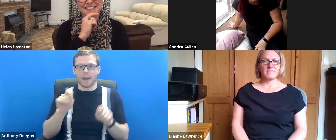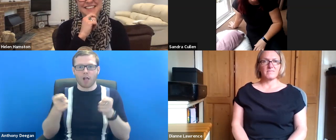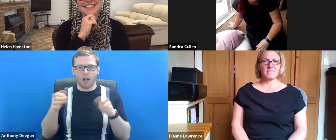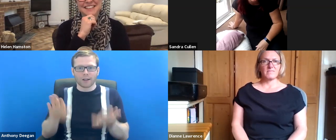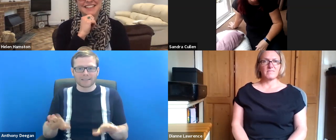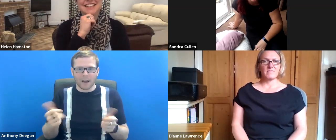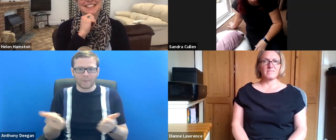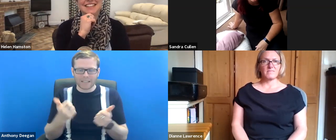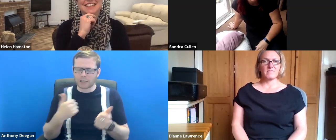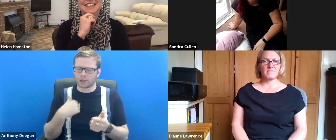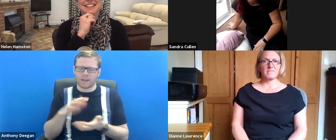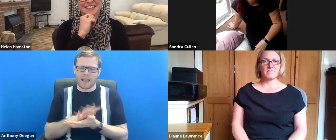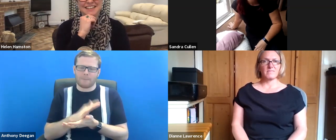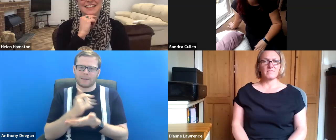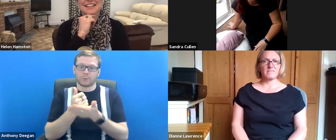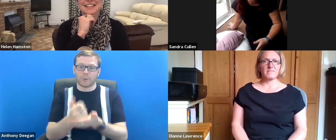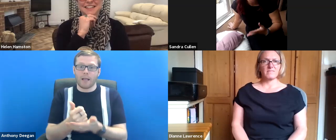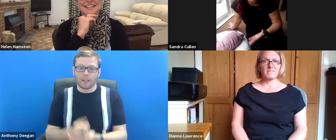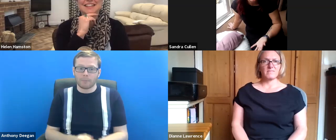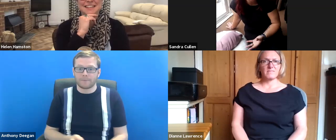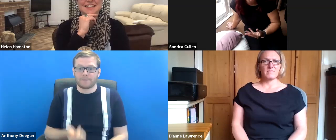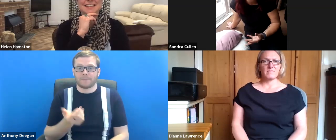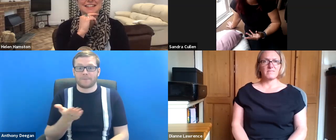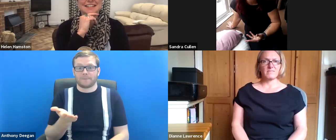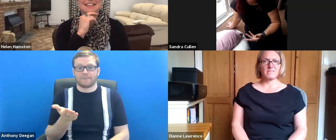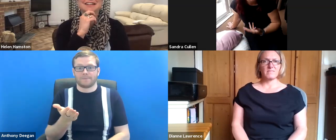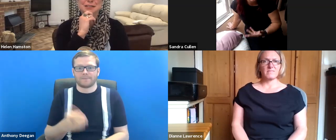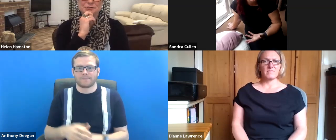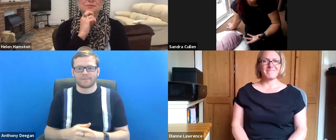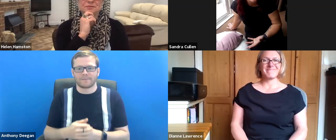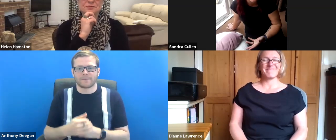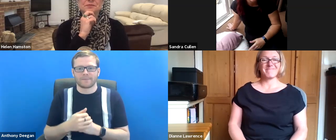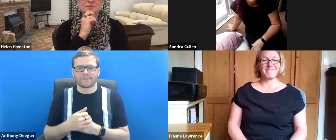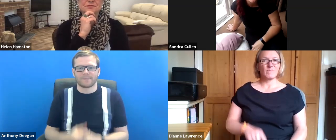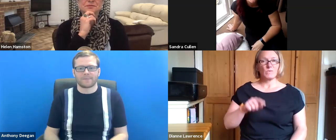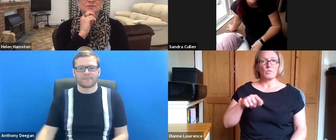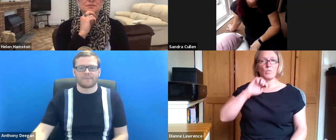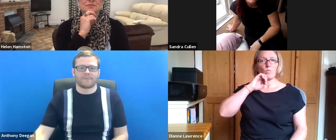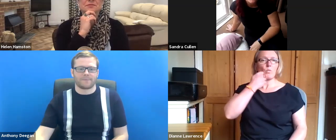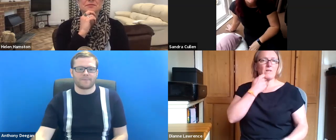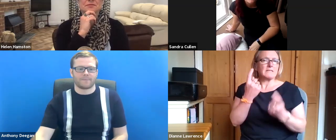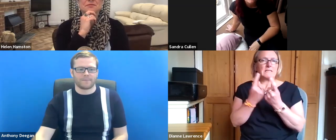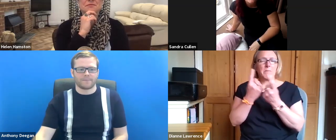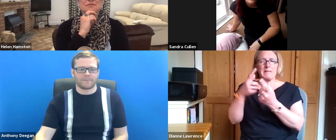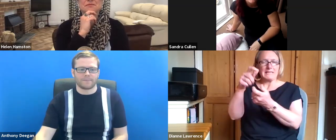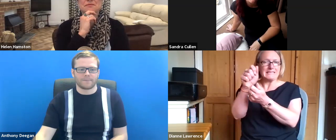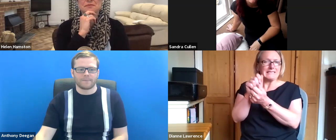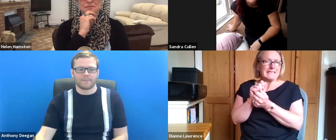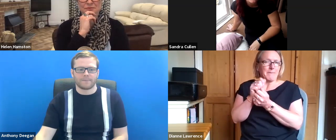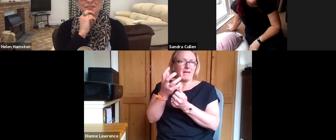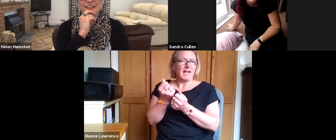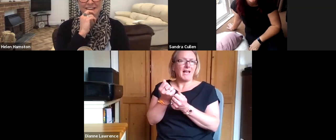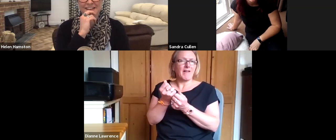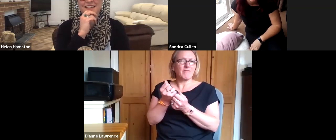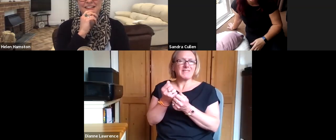and I'll be happy to help anyway. So you'll still have a little souvenir of that time, even if you can't have it